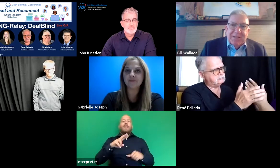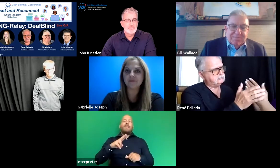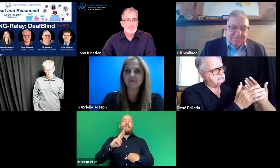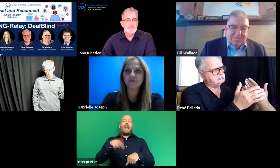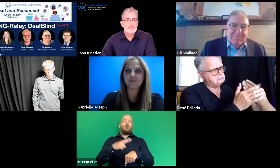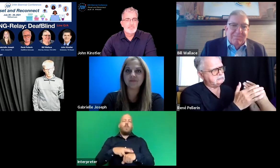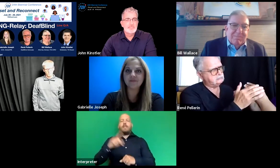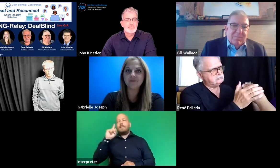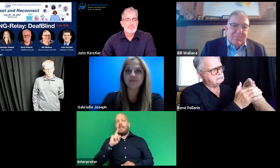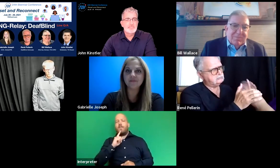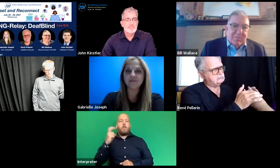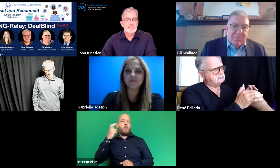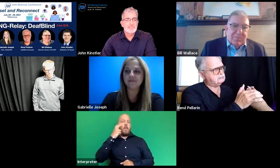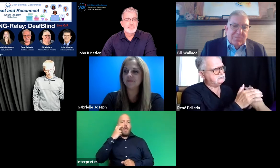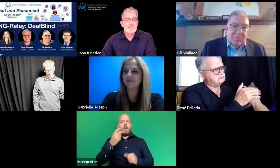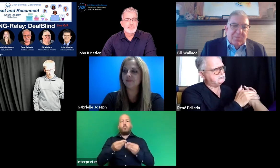to John.